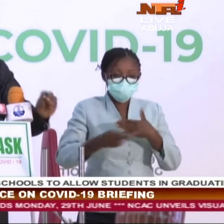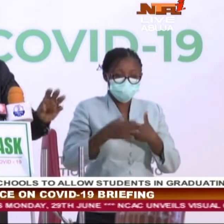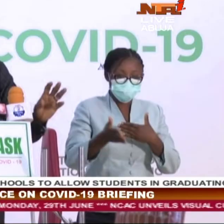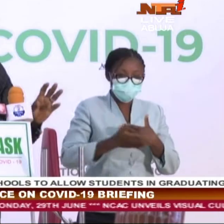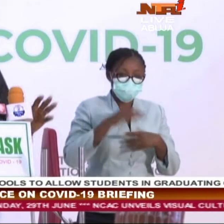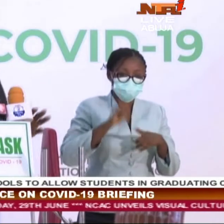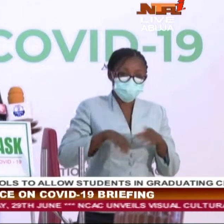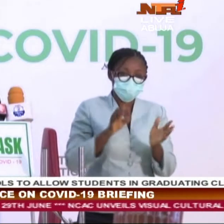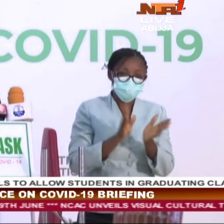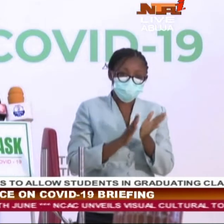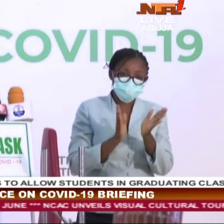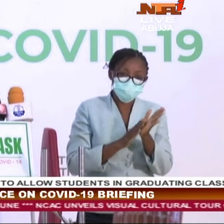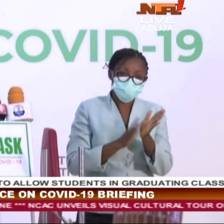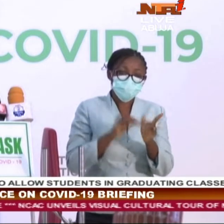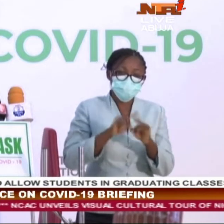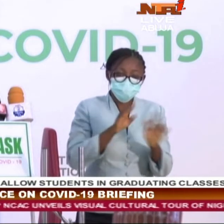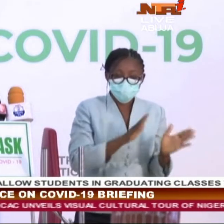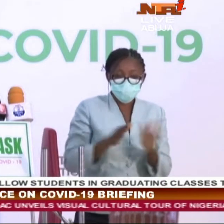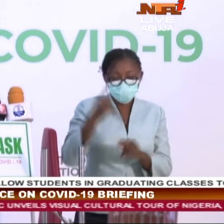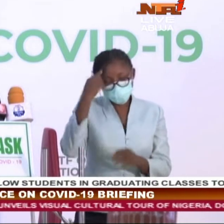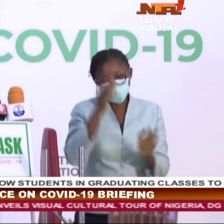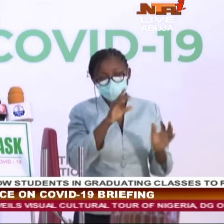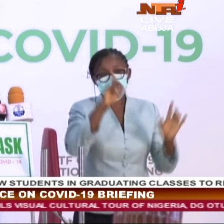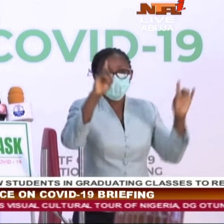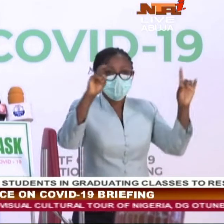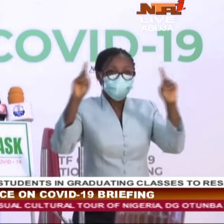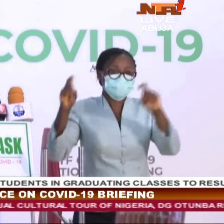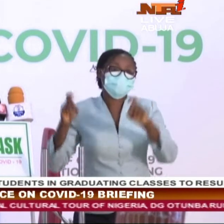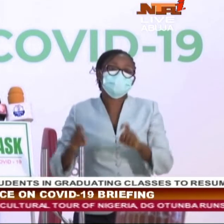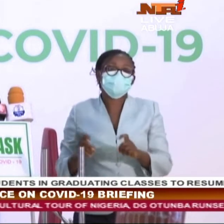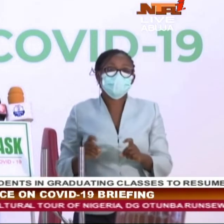for their exams. We had to weigh it.